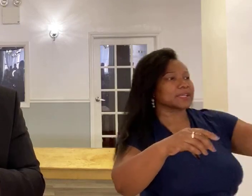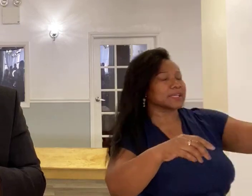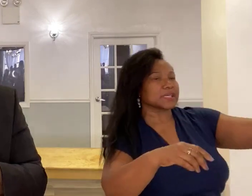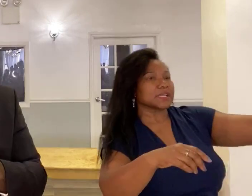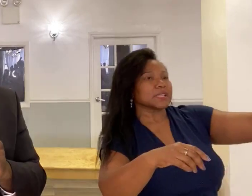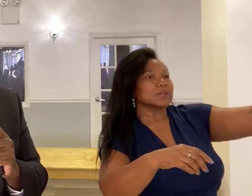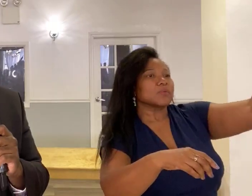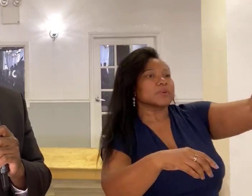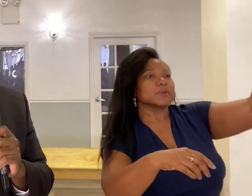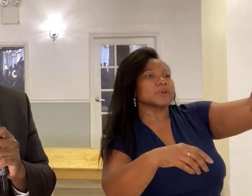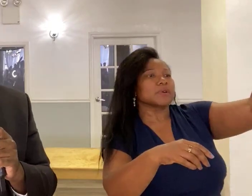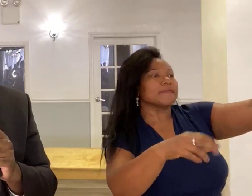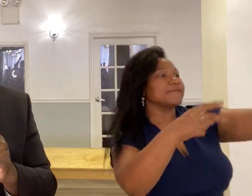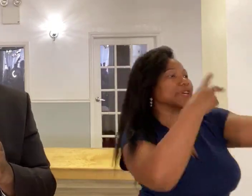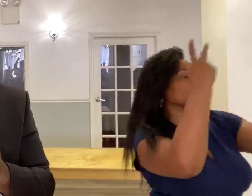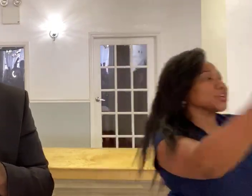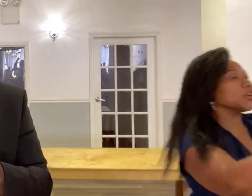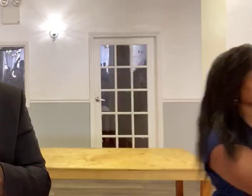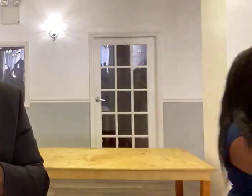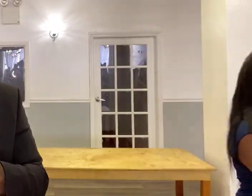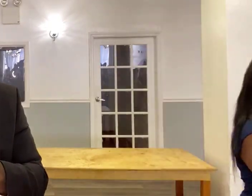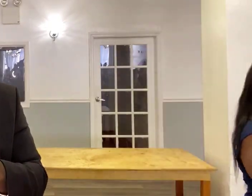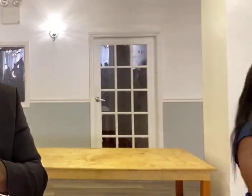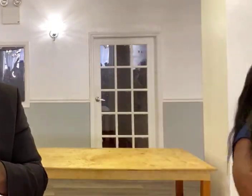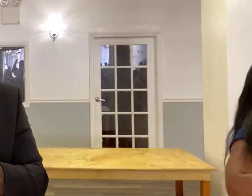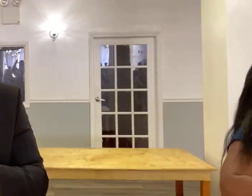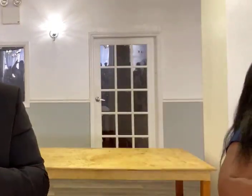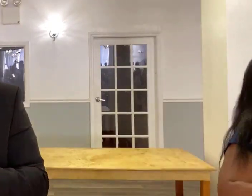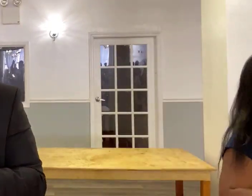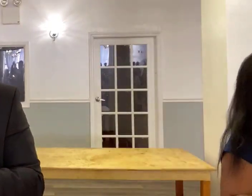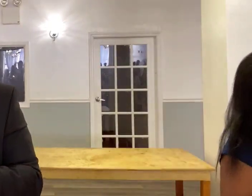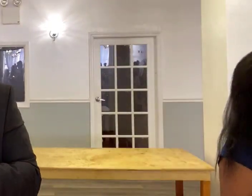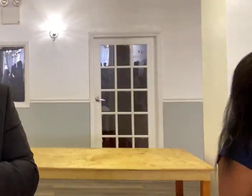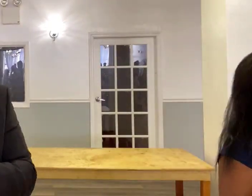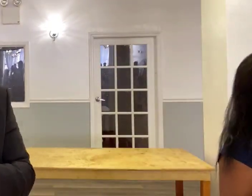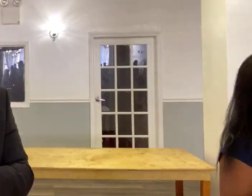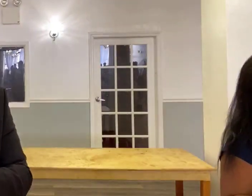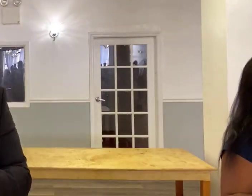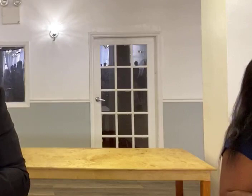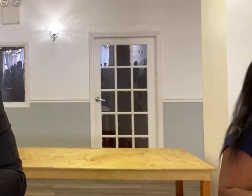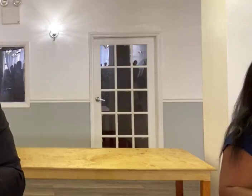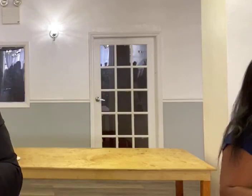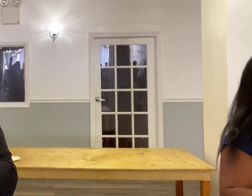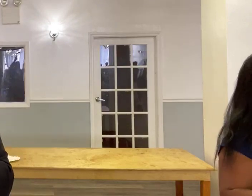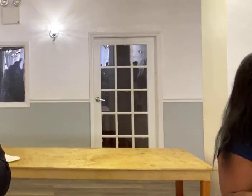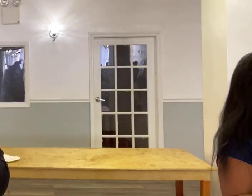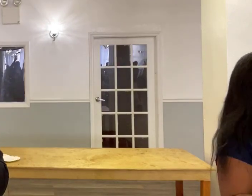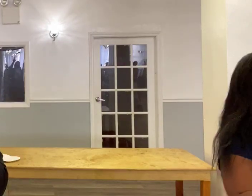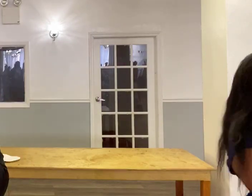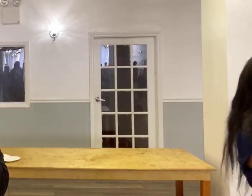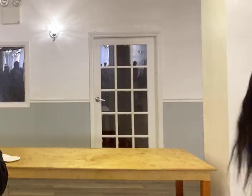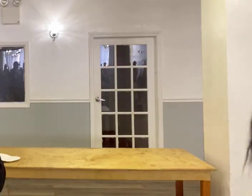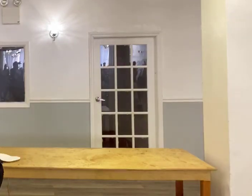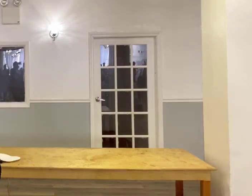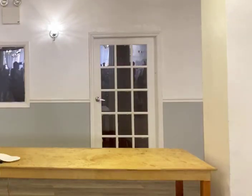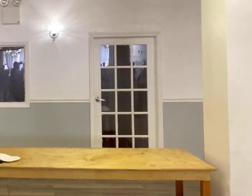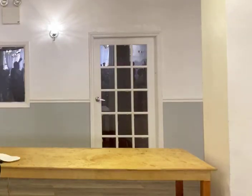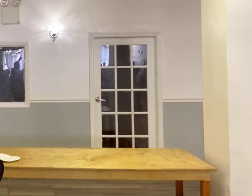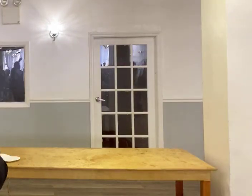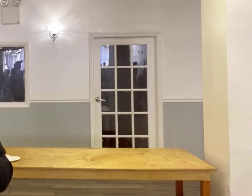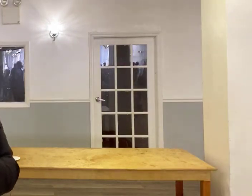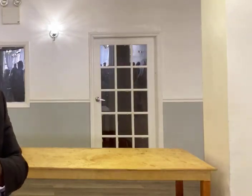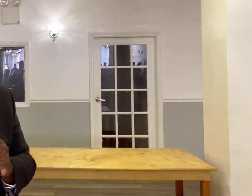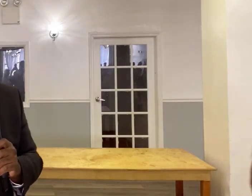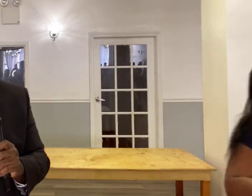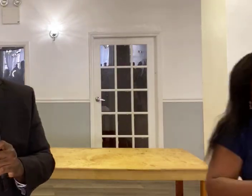there's Nathaniel. Hi, Nathaniel. Just want to introduce you to everybody. Public. It's his first time, and He's there